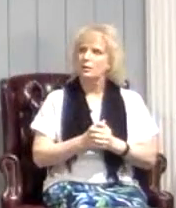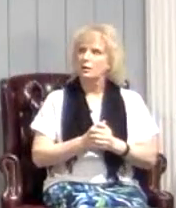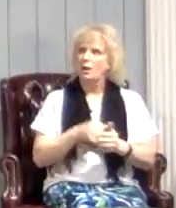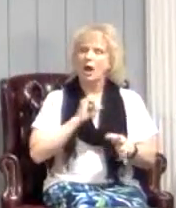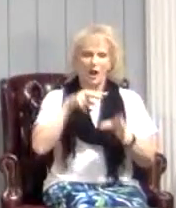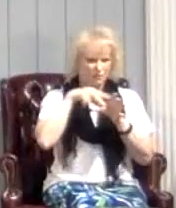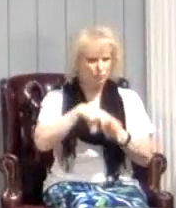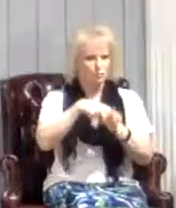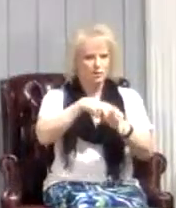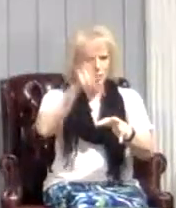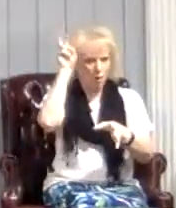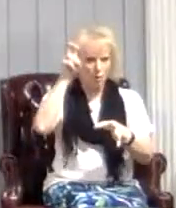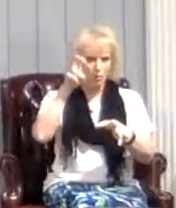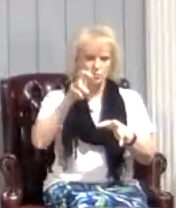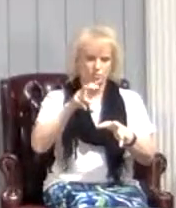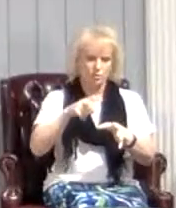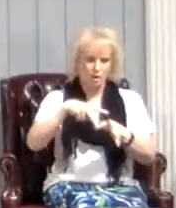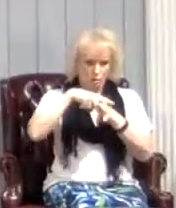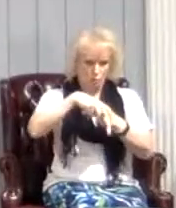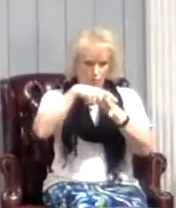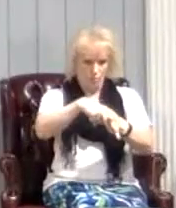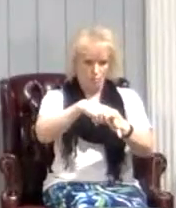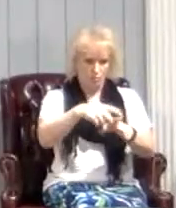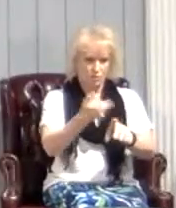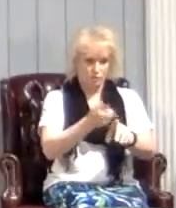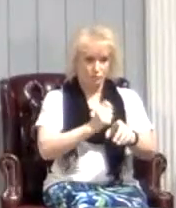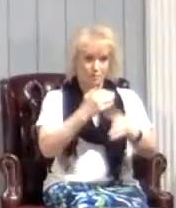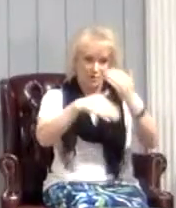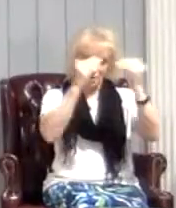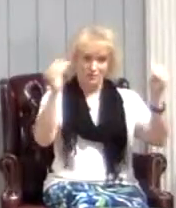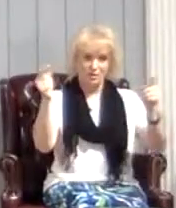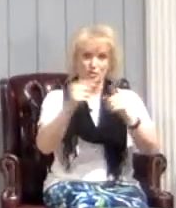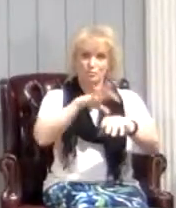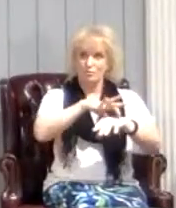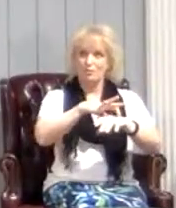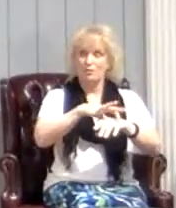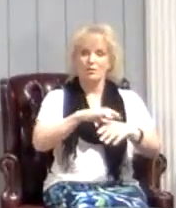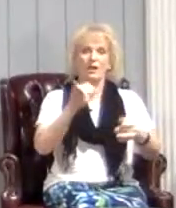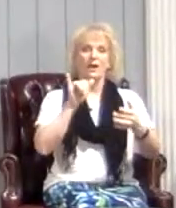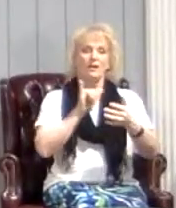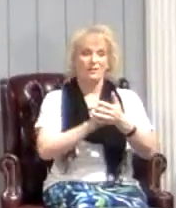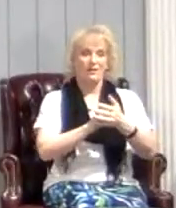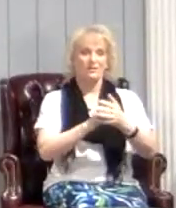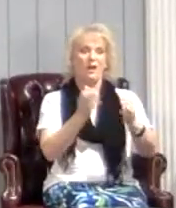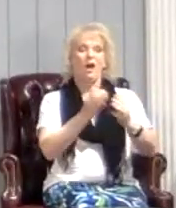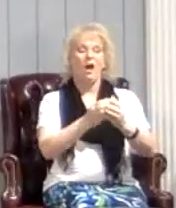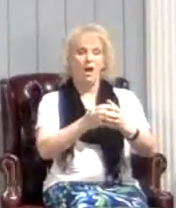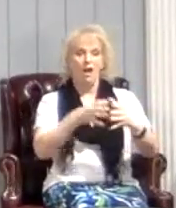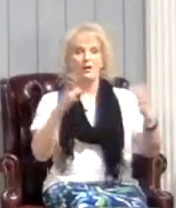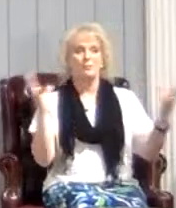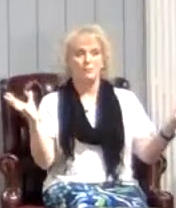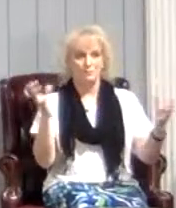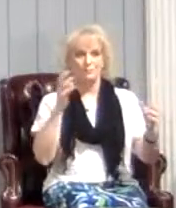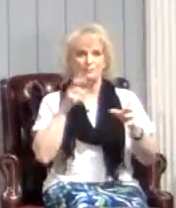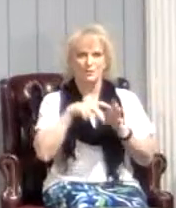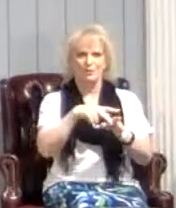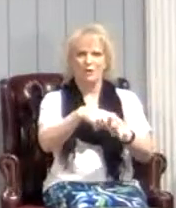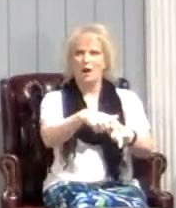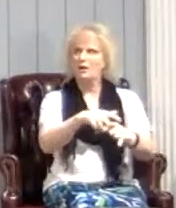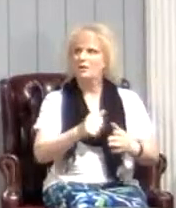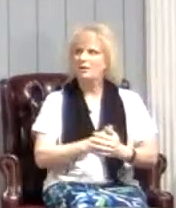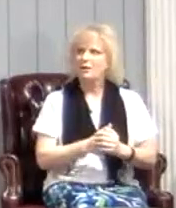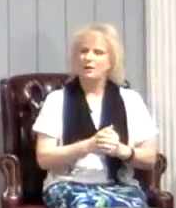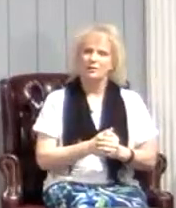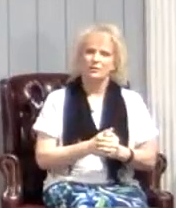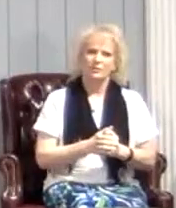horse. Riding a horse out of heaven to the earth, that's going to be a pretty, that's a doozy of a ride right there. You might say, well, it's not a real horse.